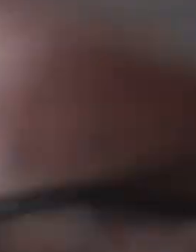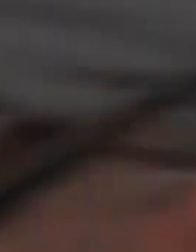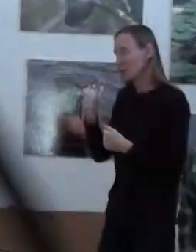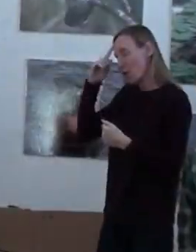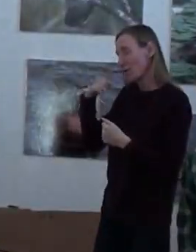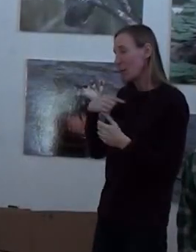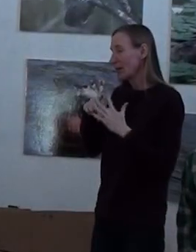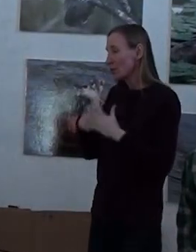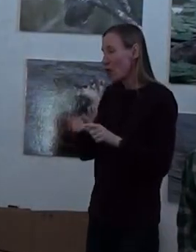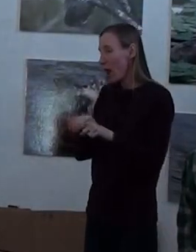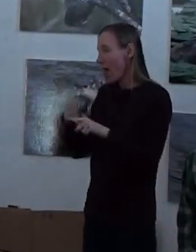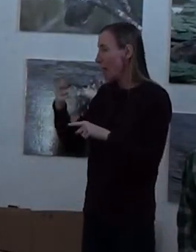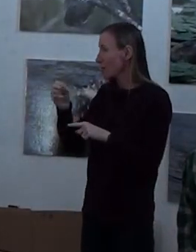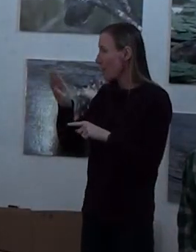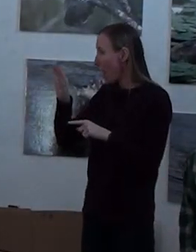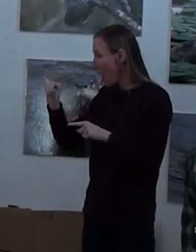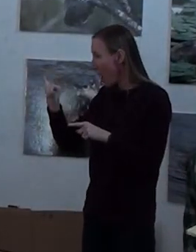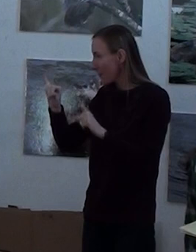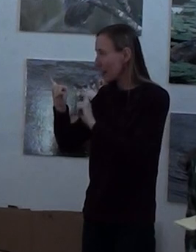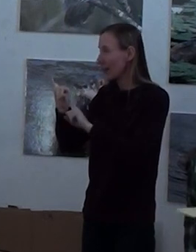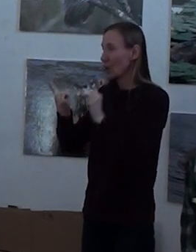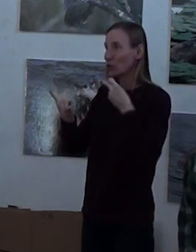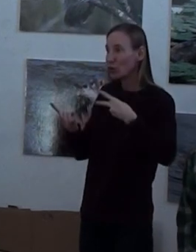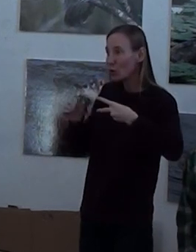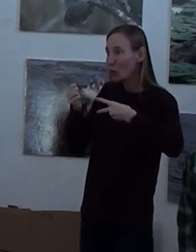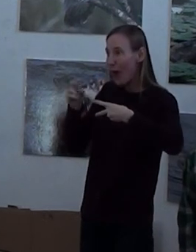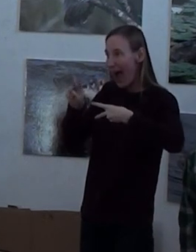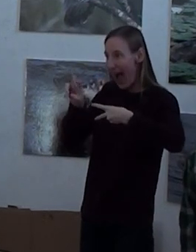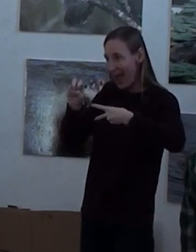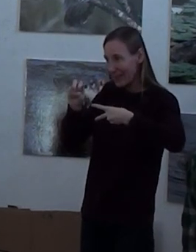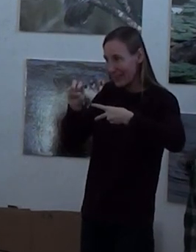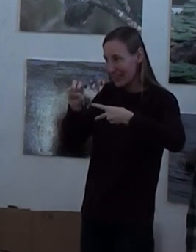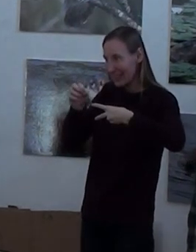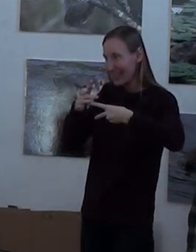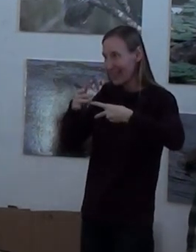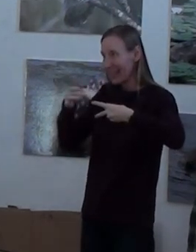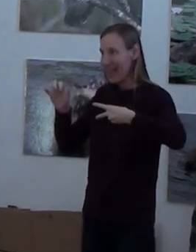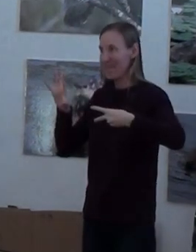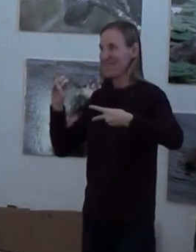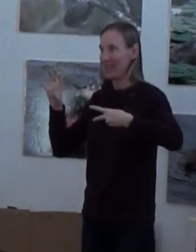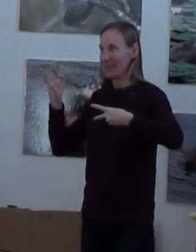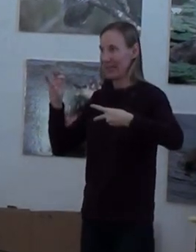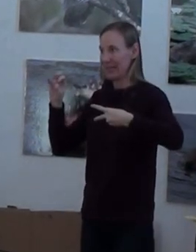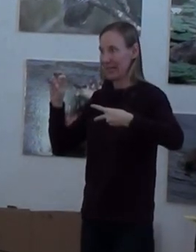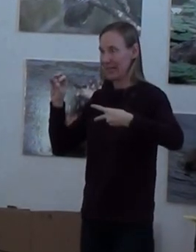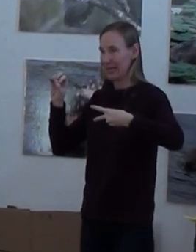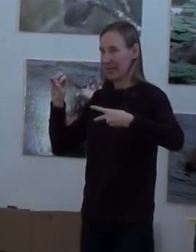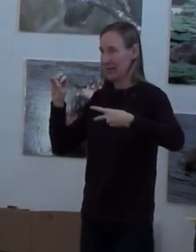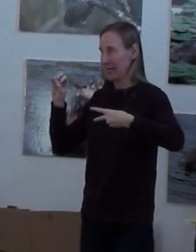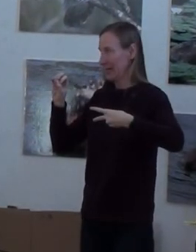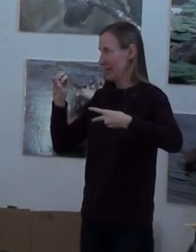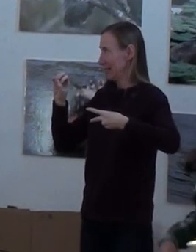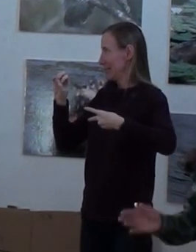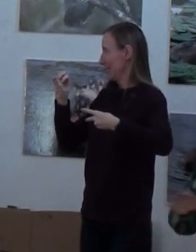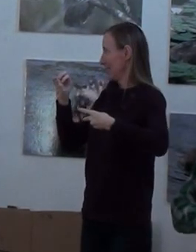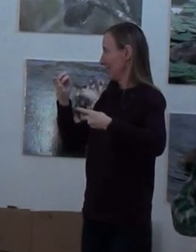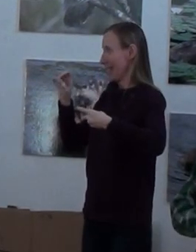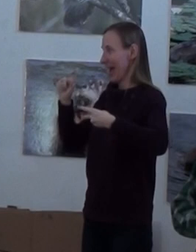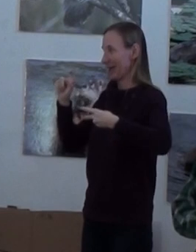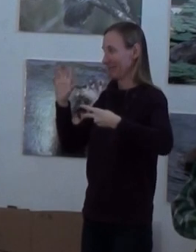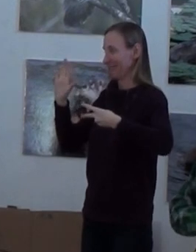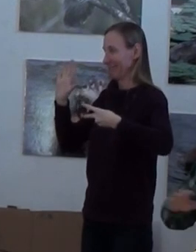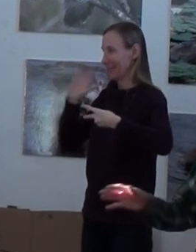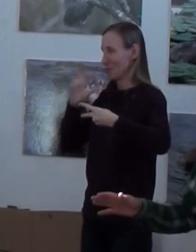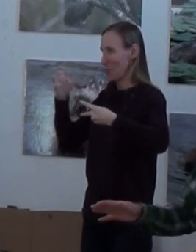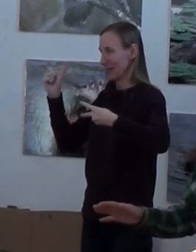hobby. I grew it from two hives, 50. At 50 is when I discovered that I needed to kind of cut back